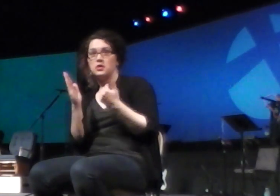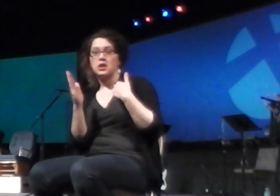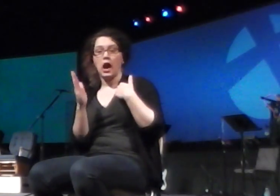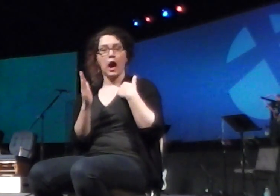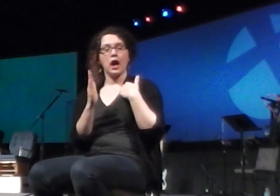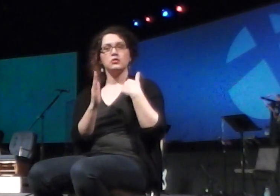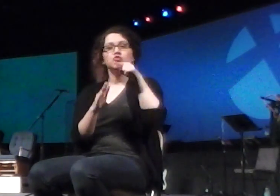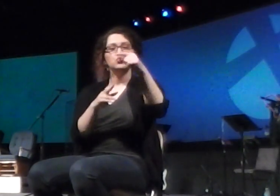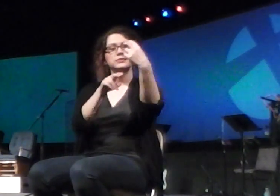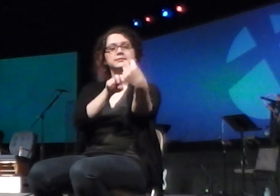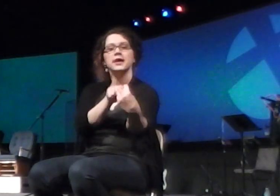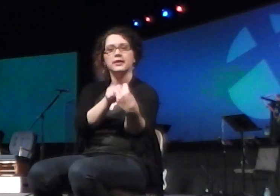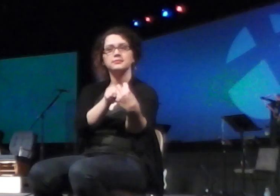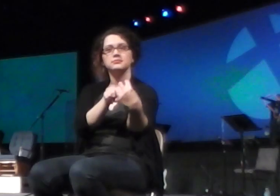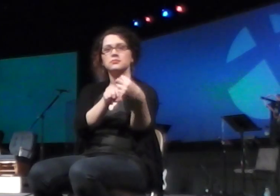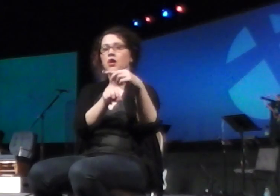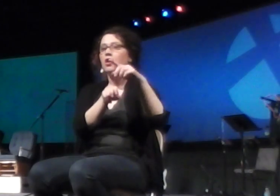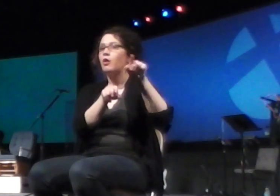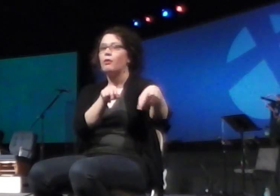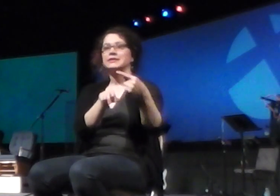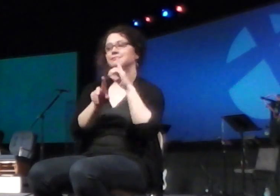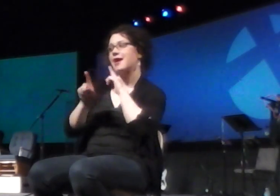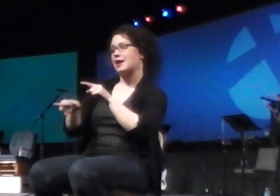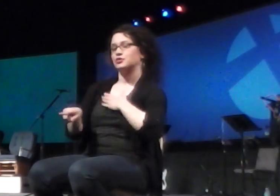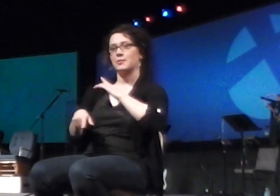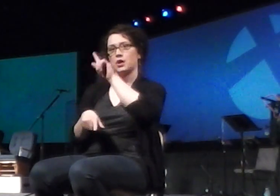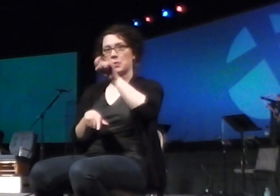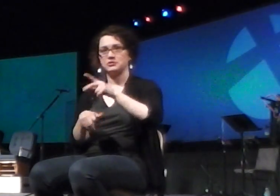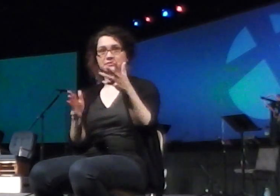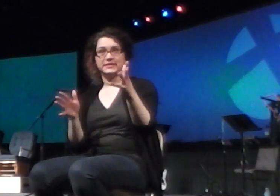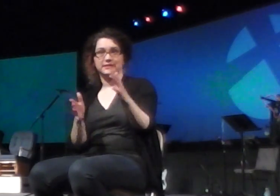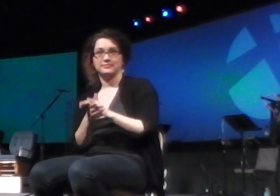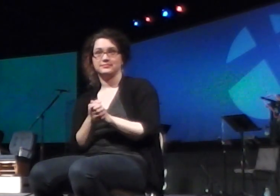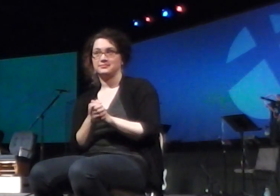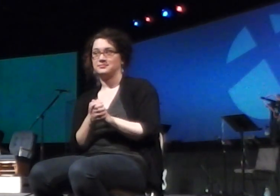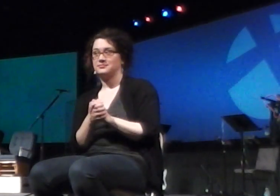there during lunch and just answer the questions. And one by one, every single one of those